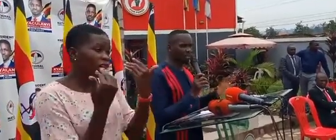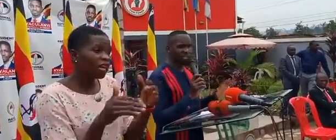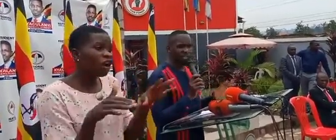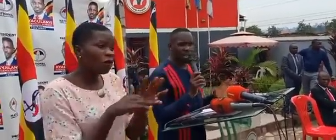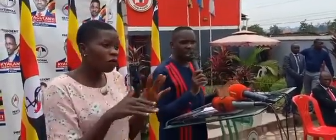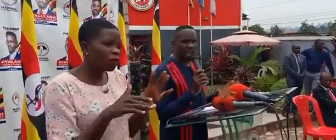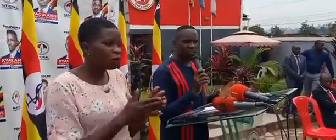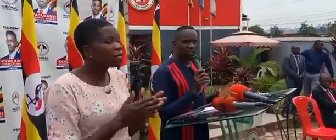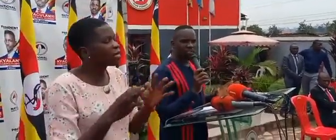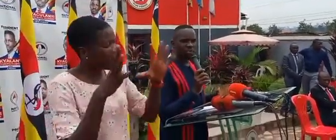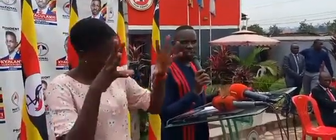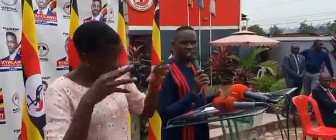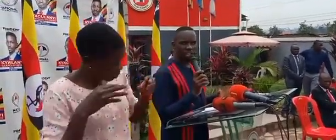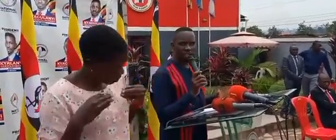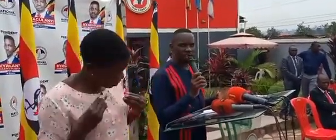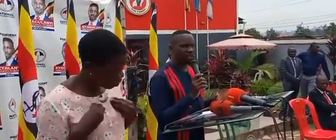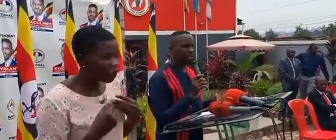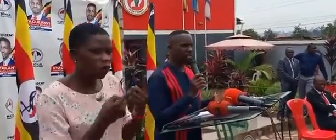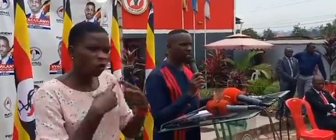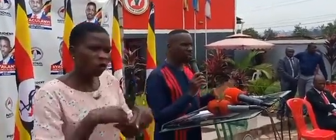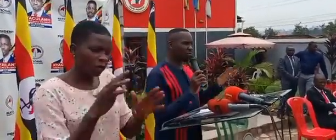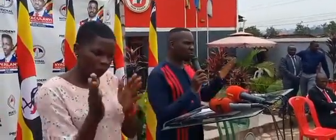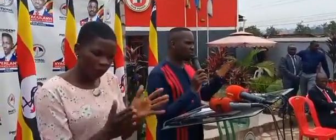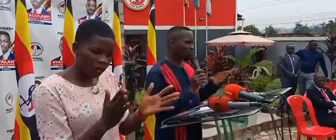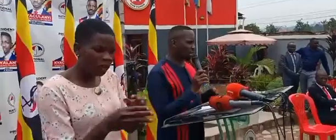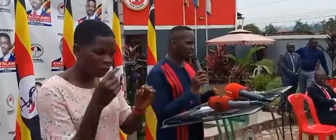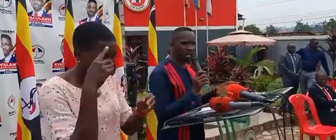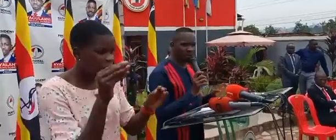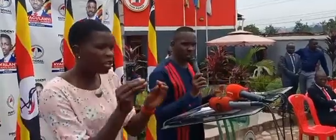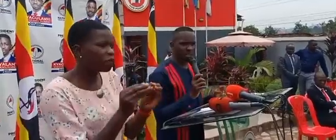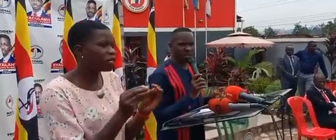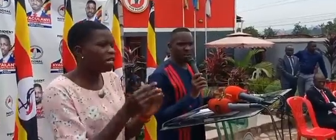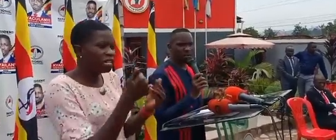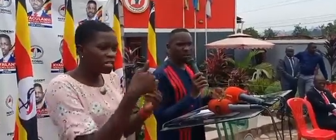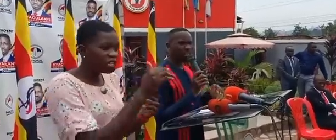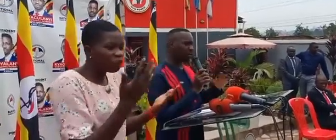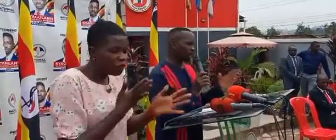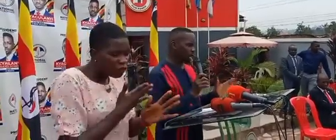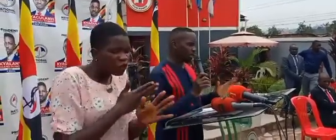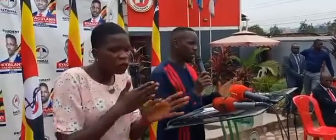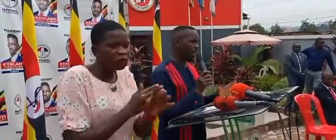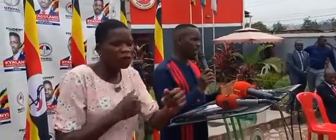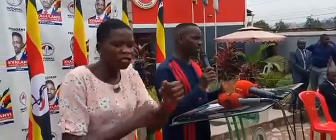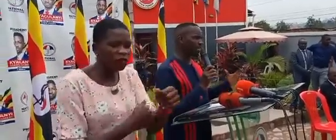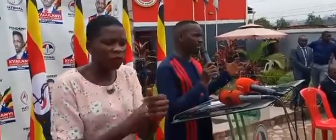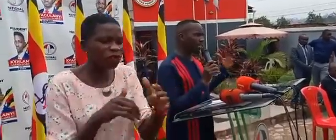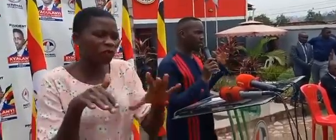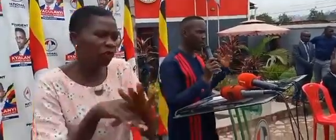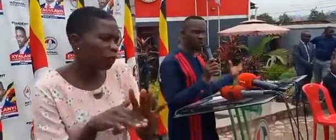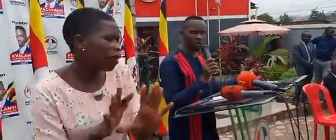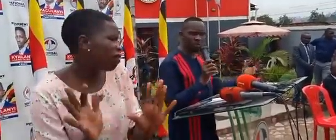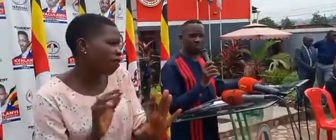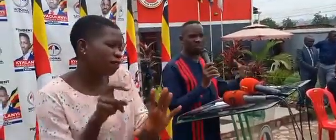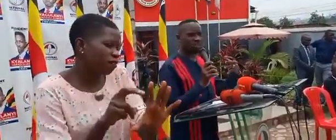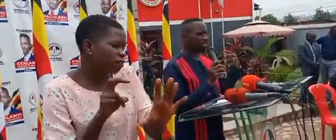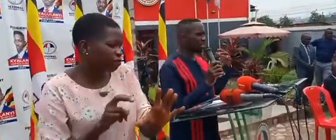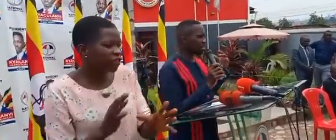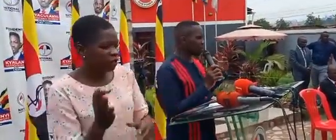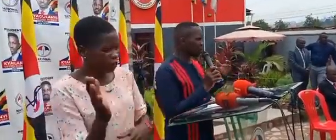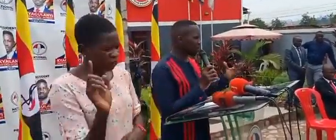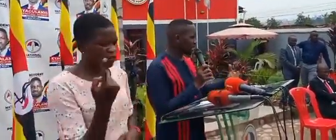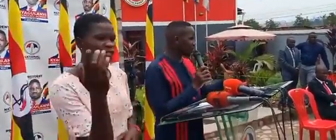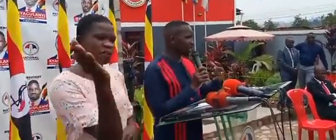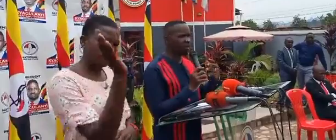have collectively agreed to do that. And so that means they are going to scale down on what has been happening until we go for the